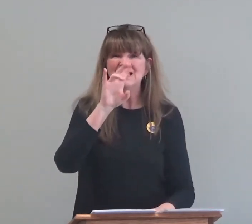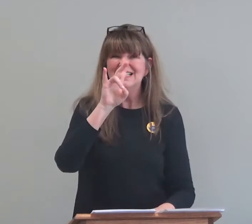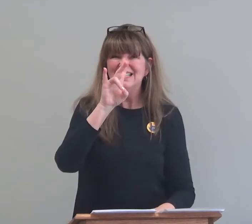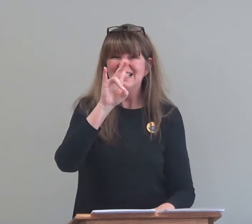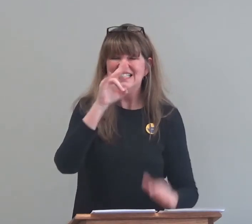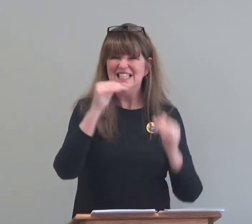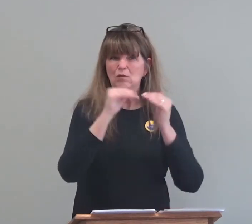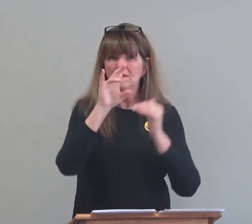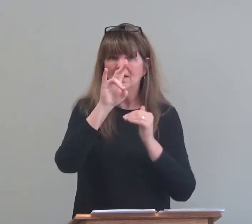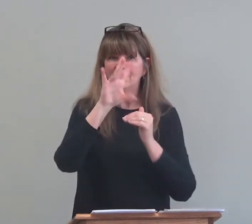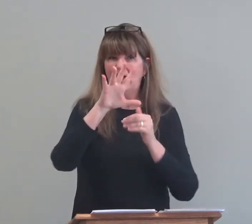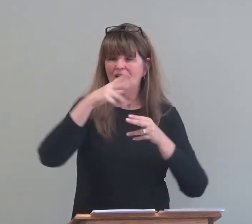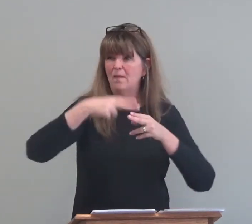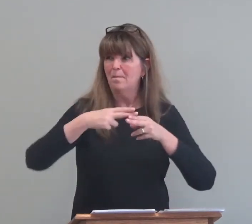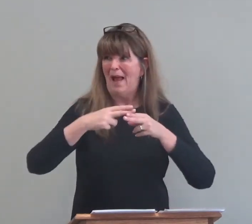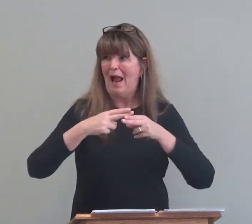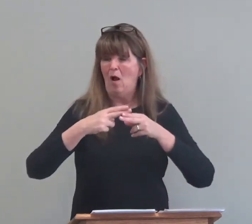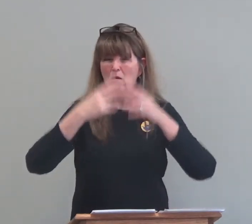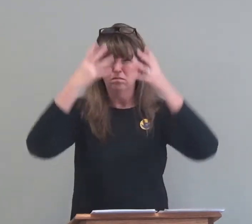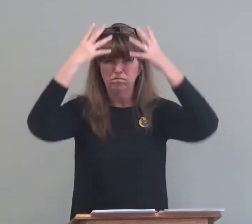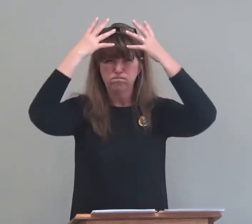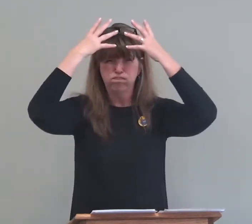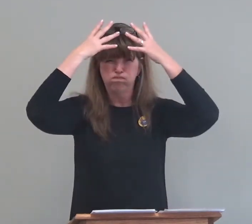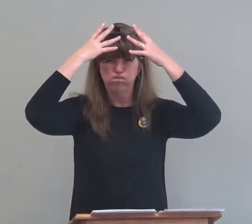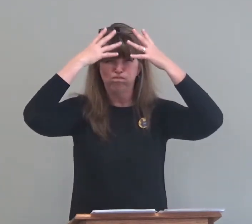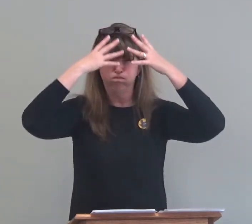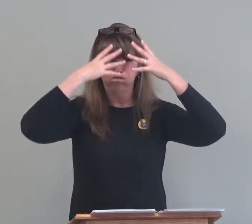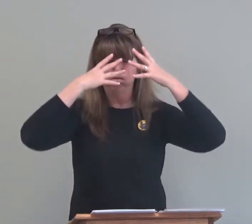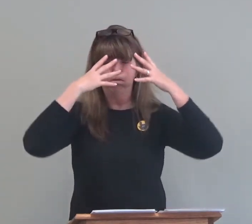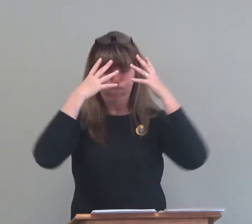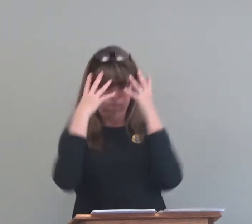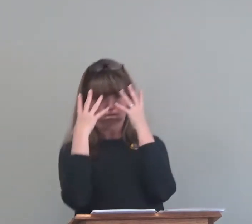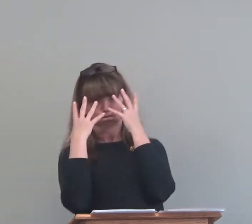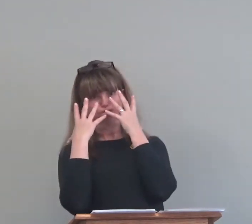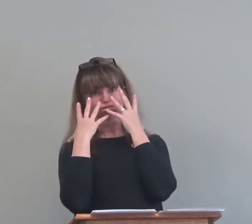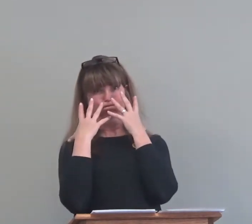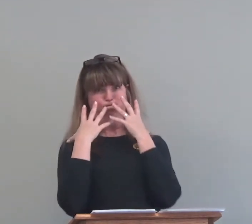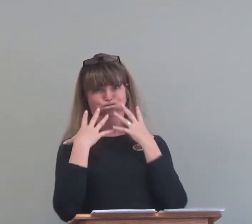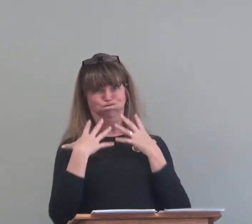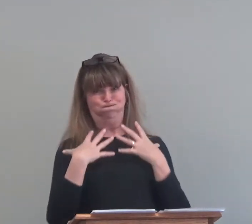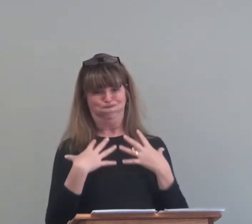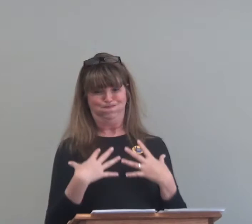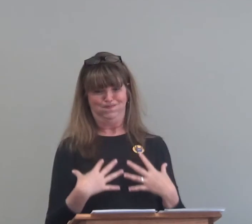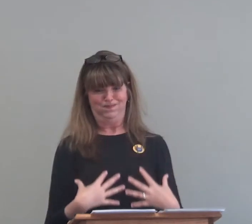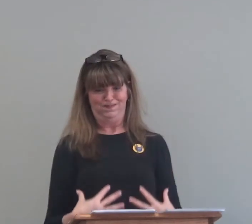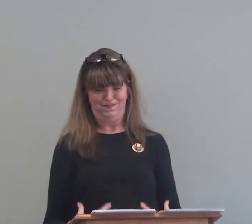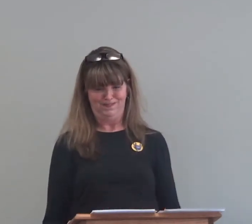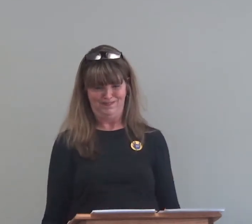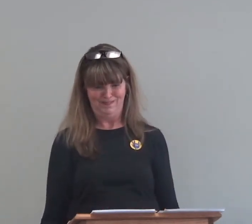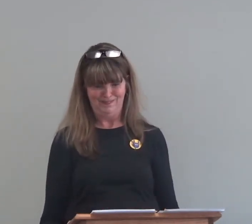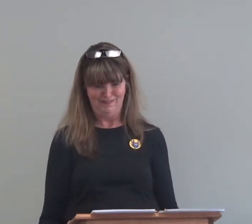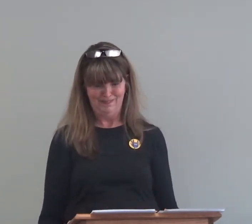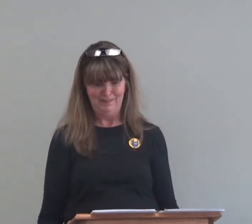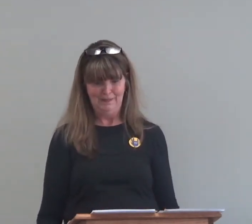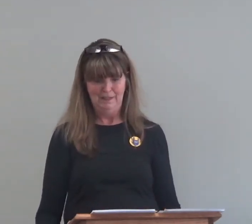with spice, with 75 pounds of spice weighing down his body